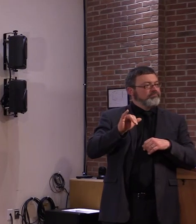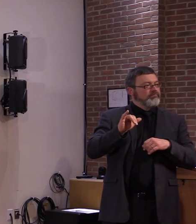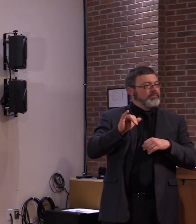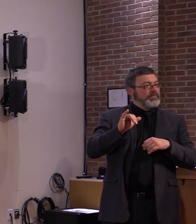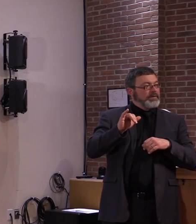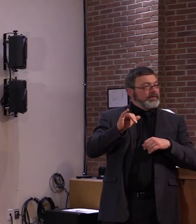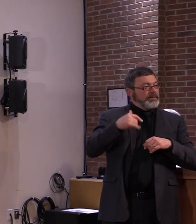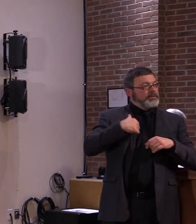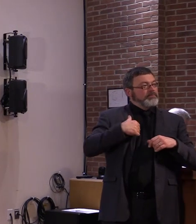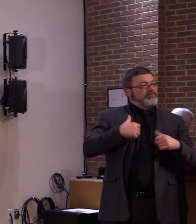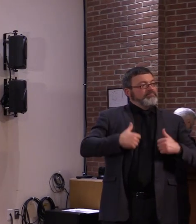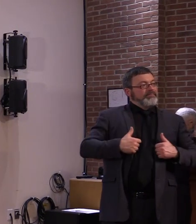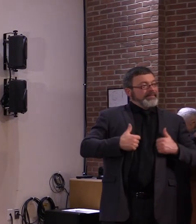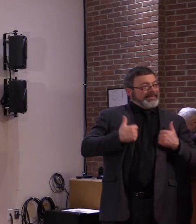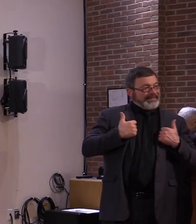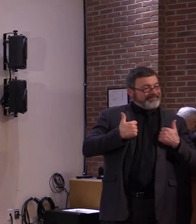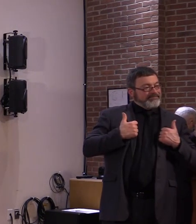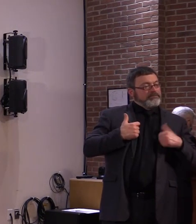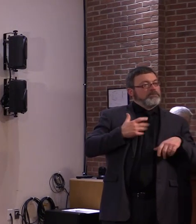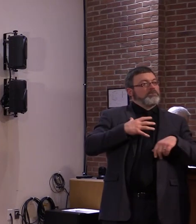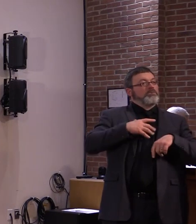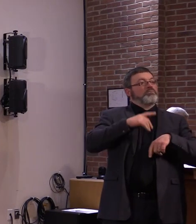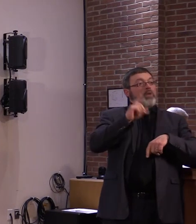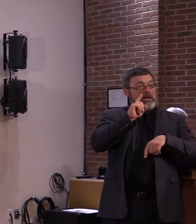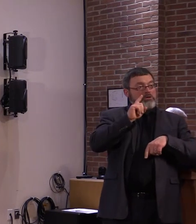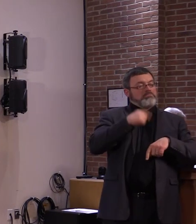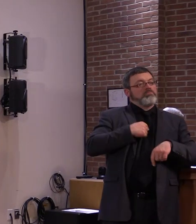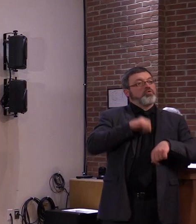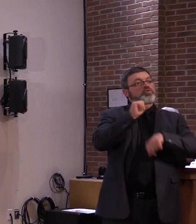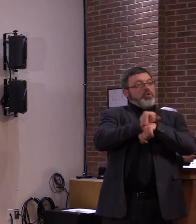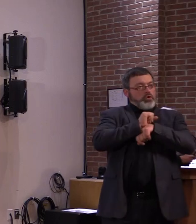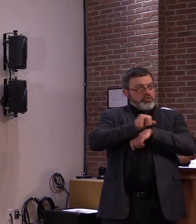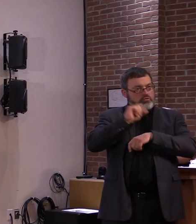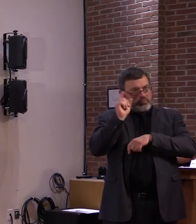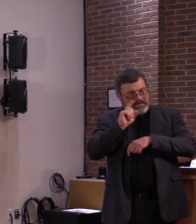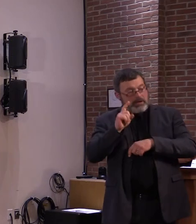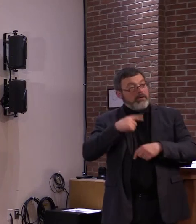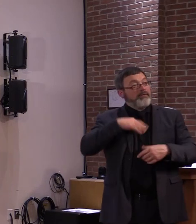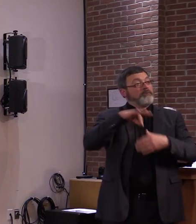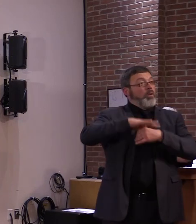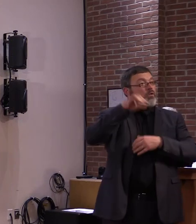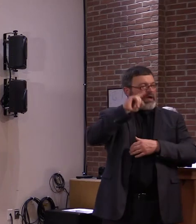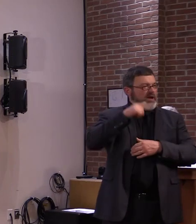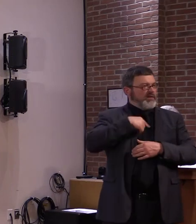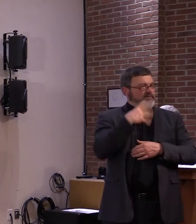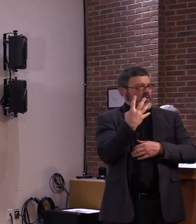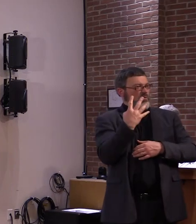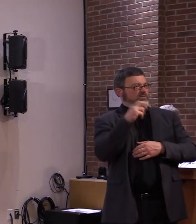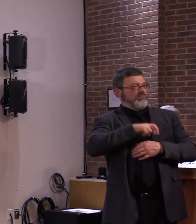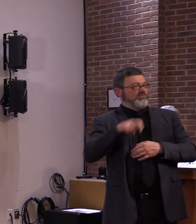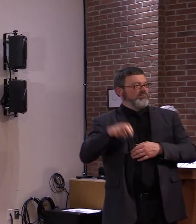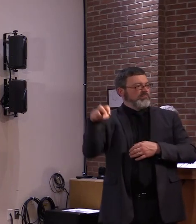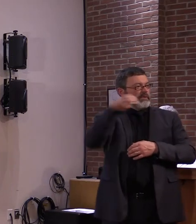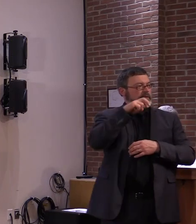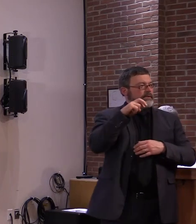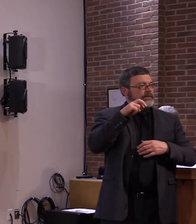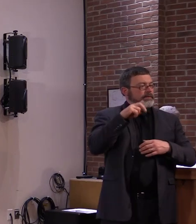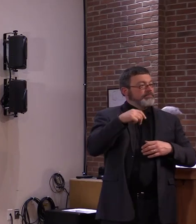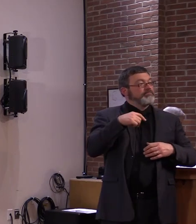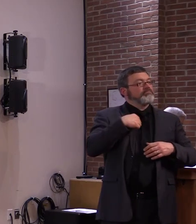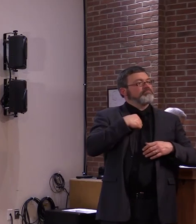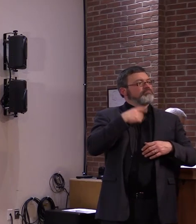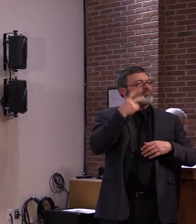in four different states, and two of those were in major cities. And I was